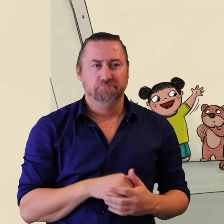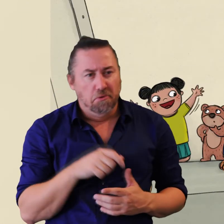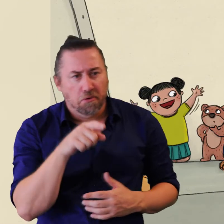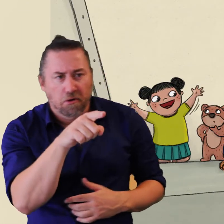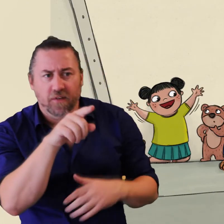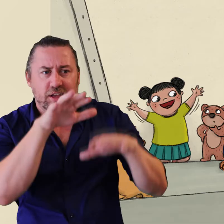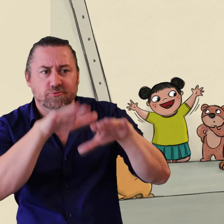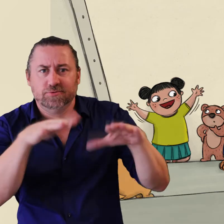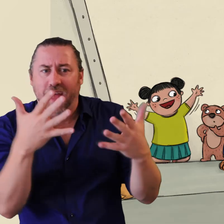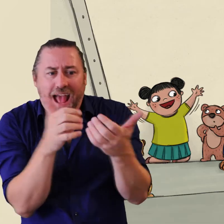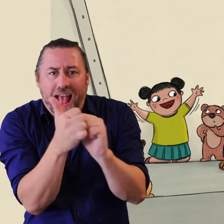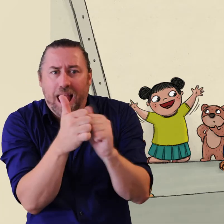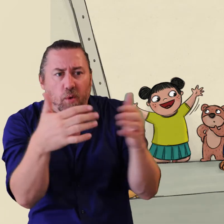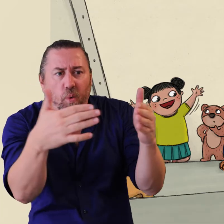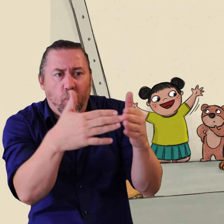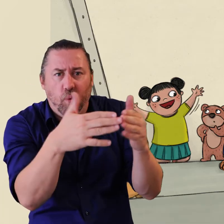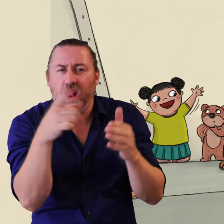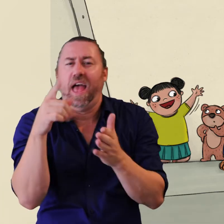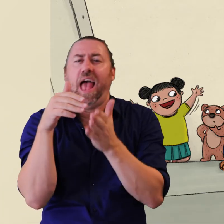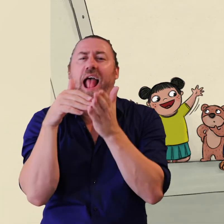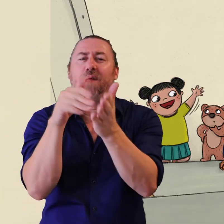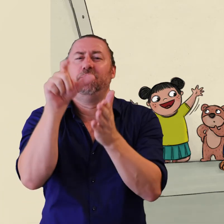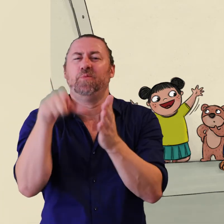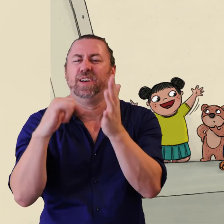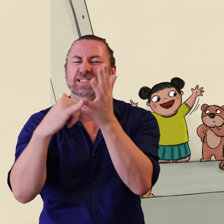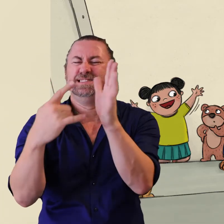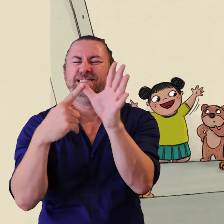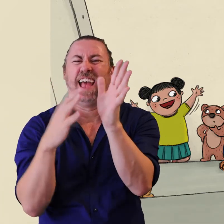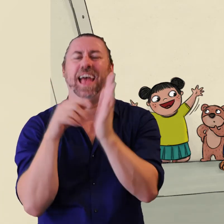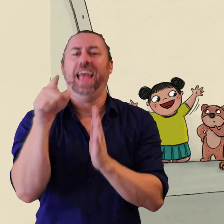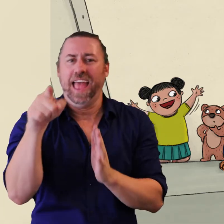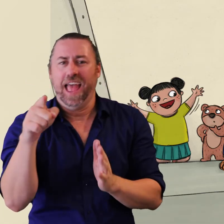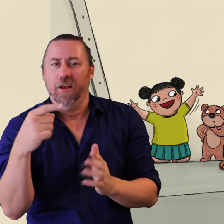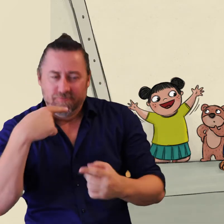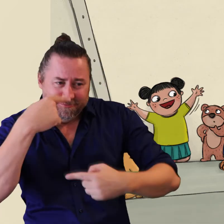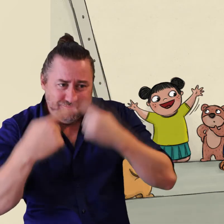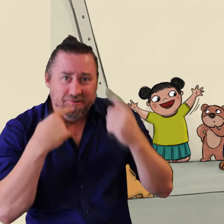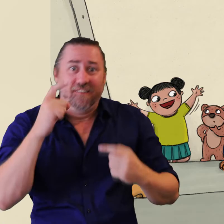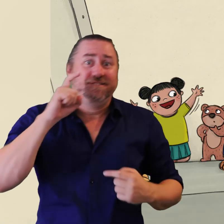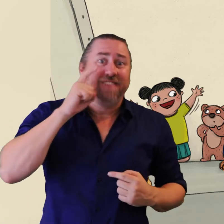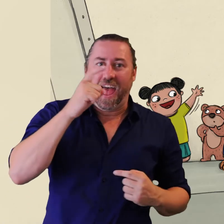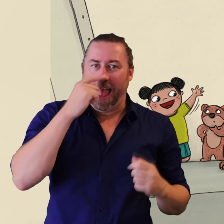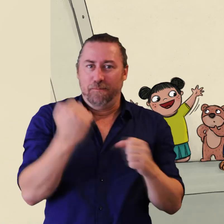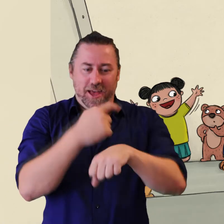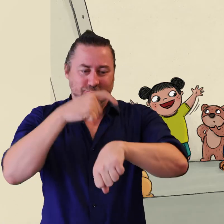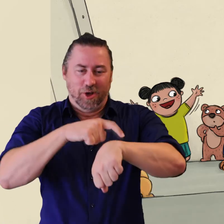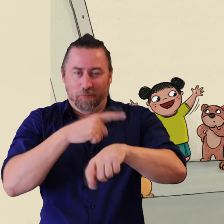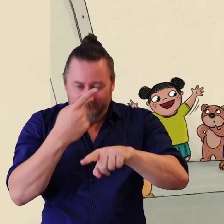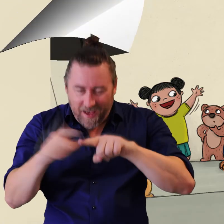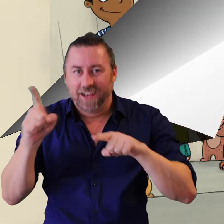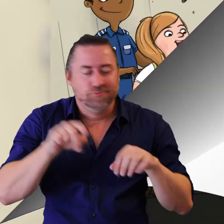Some children were playing a game in the corner. "Come and play," said Helper Sam. "Having fun helps to pass the